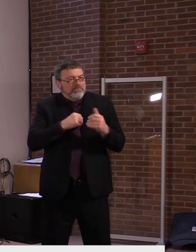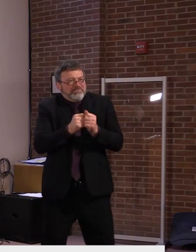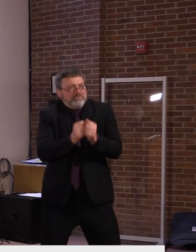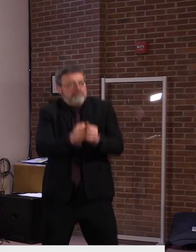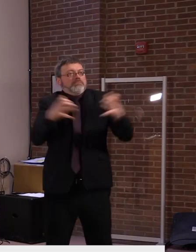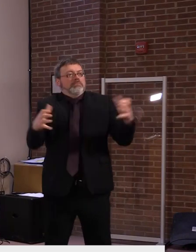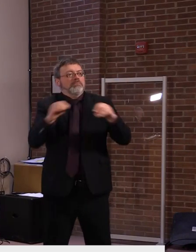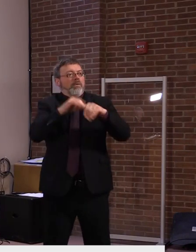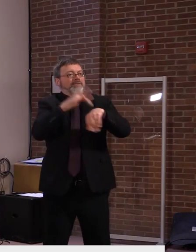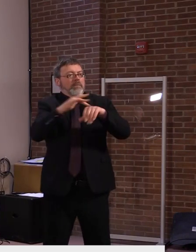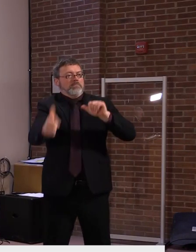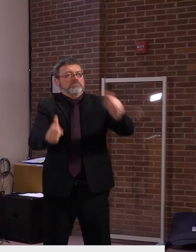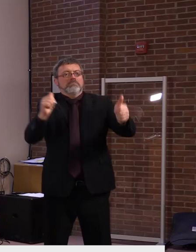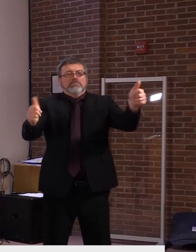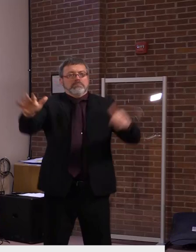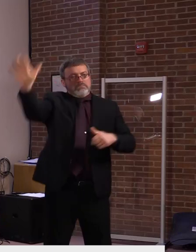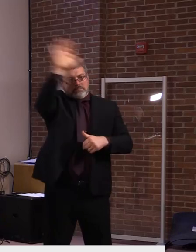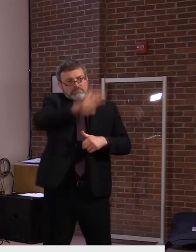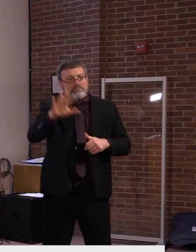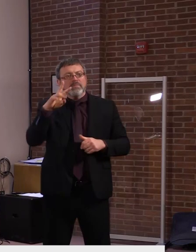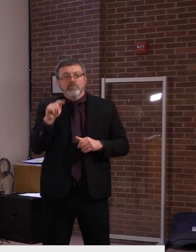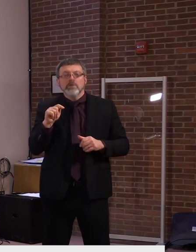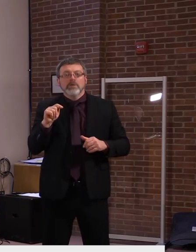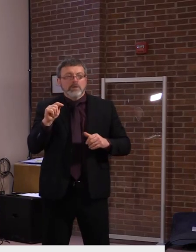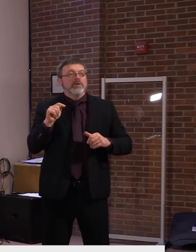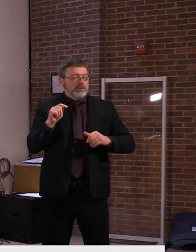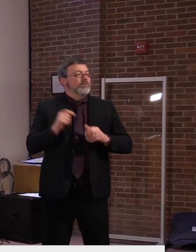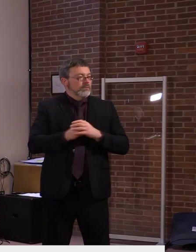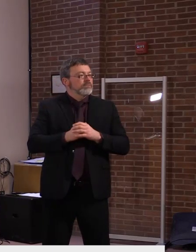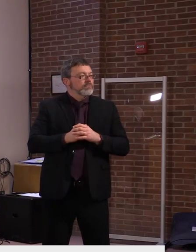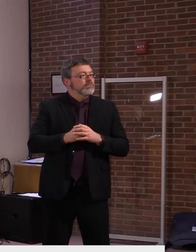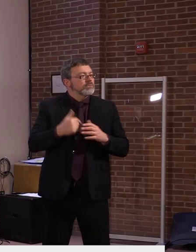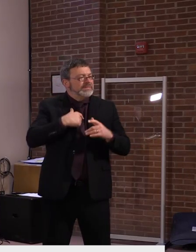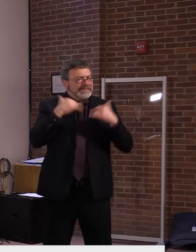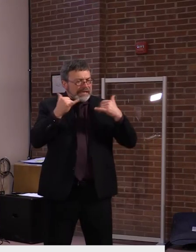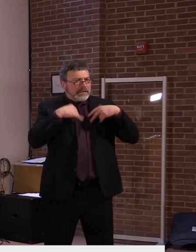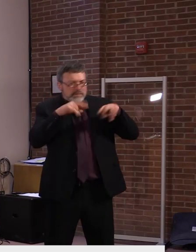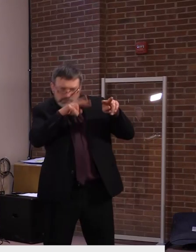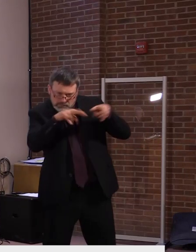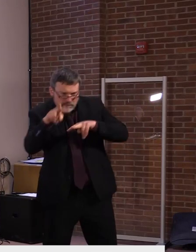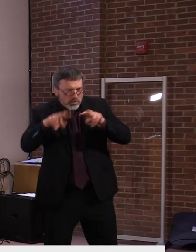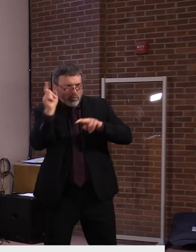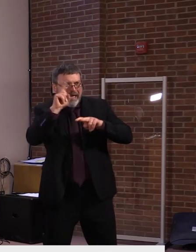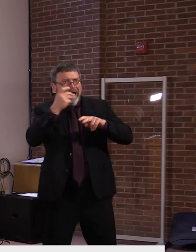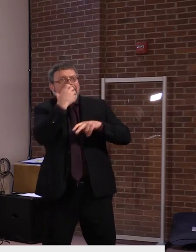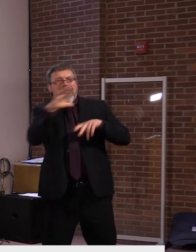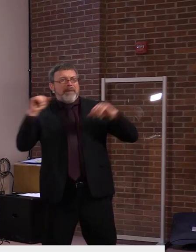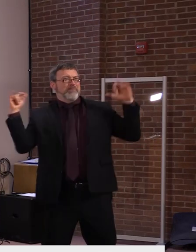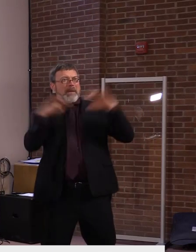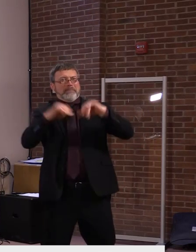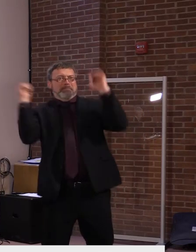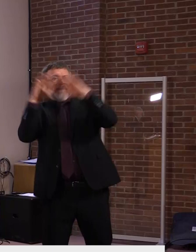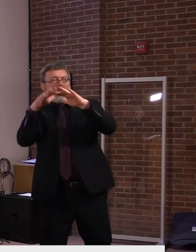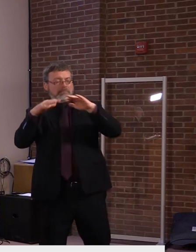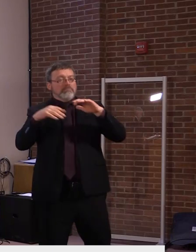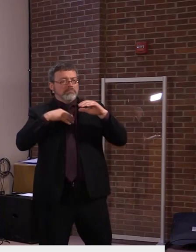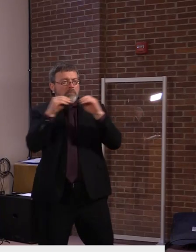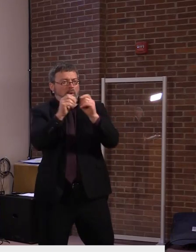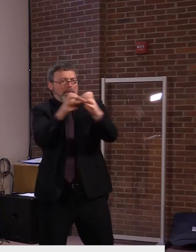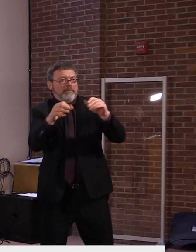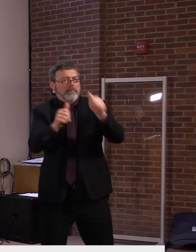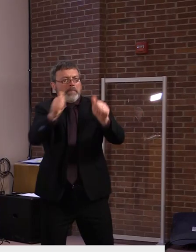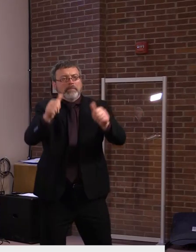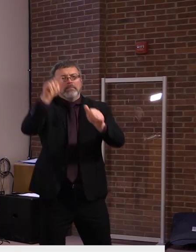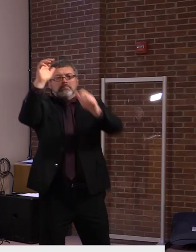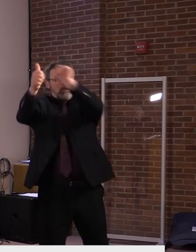and we will continue to review the data on a regular basis to determine where more testing capacity may be needed.